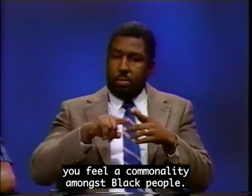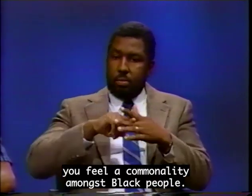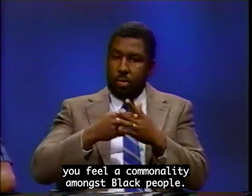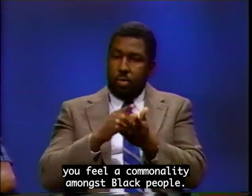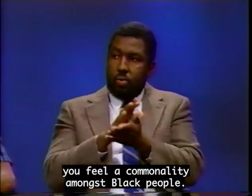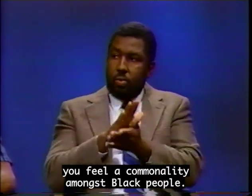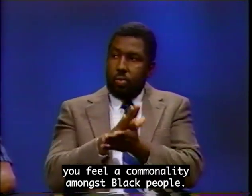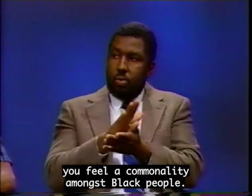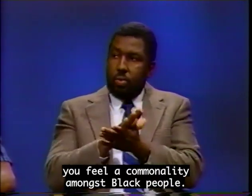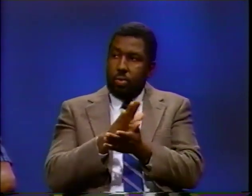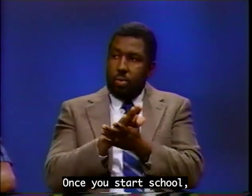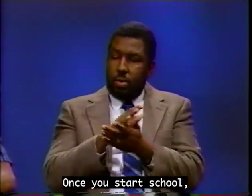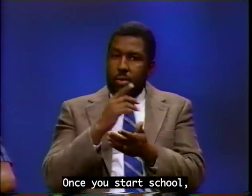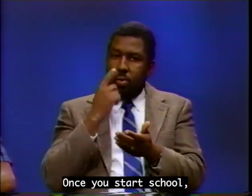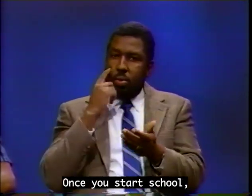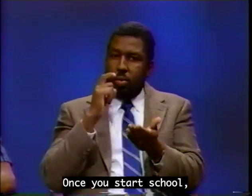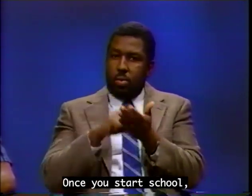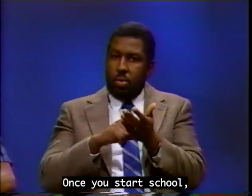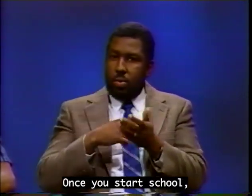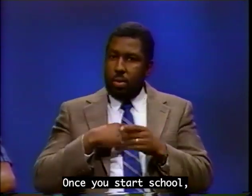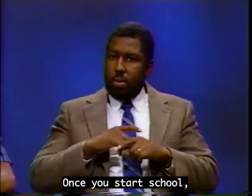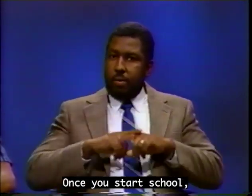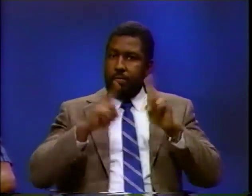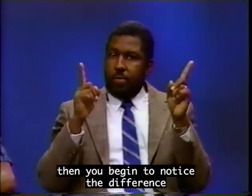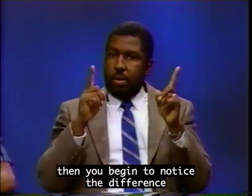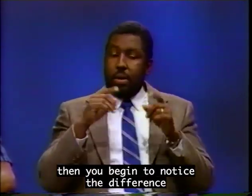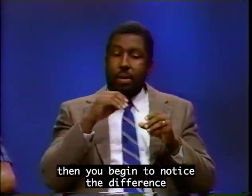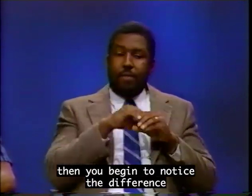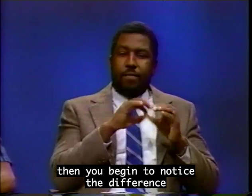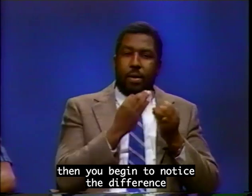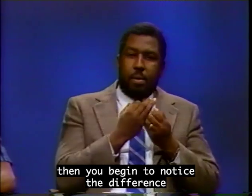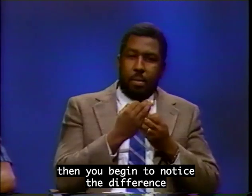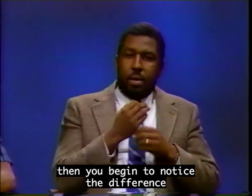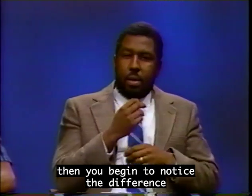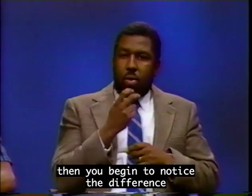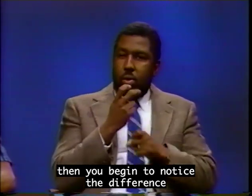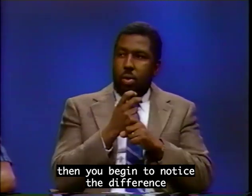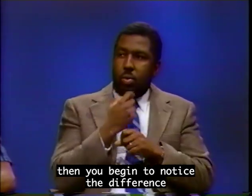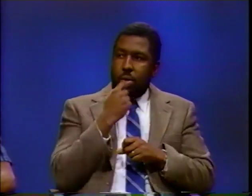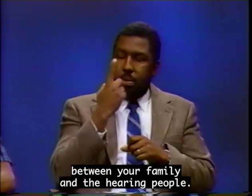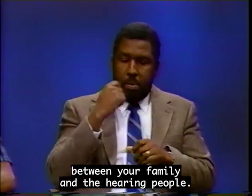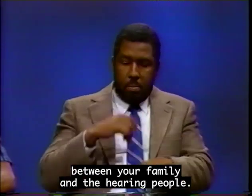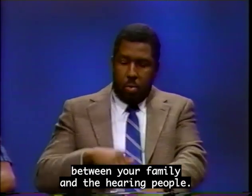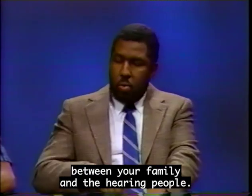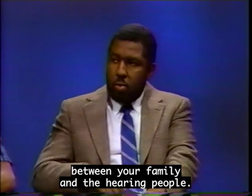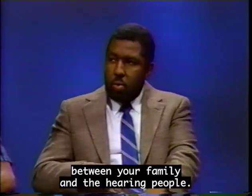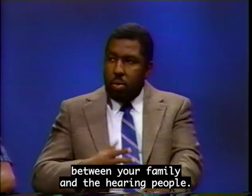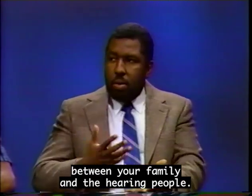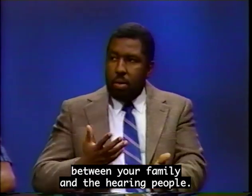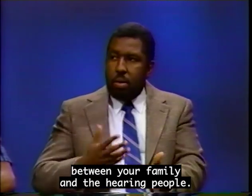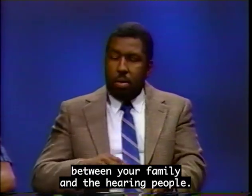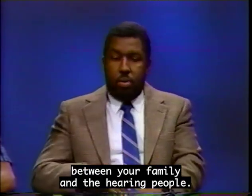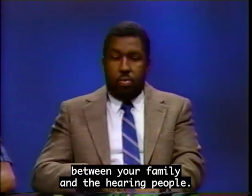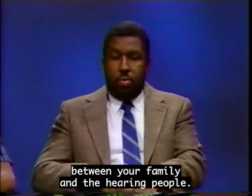black people. Once you start school, then you begin to notice the difference between your family and the hearing